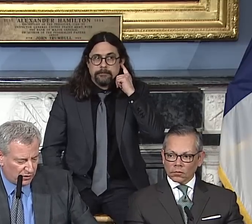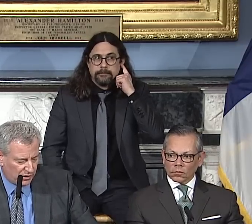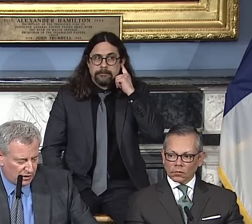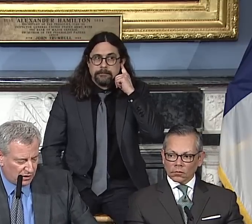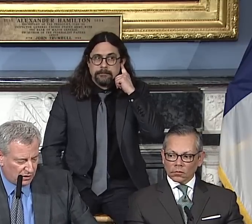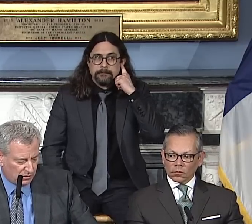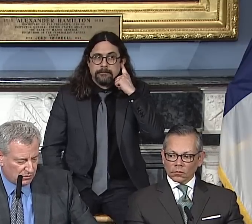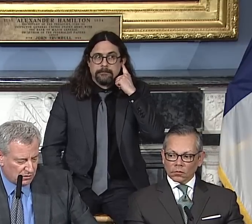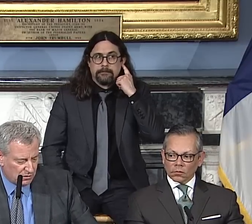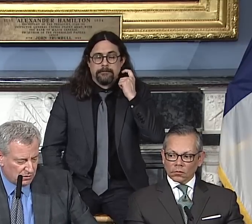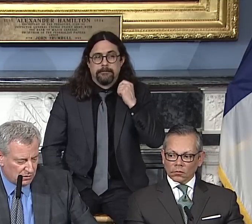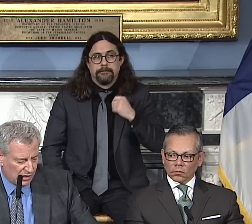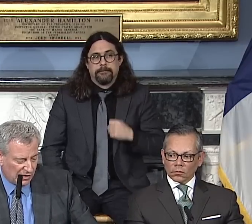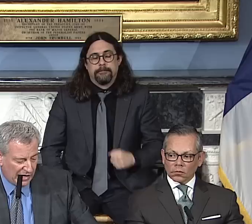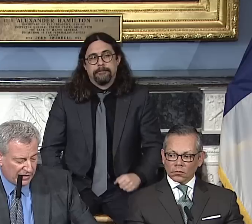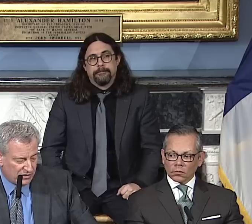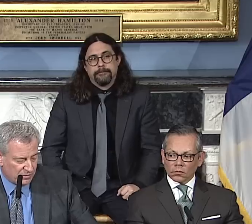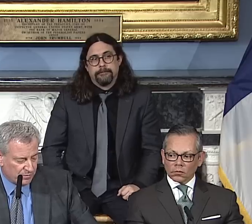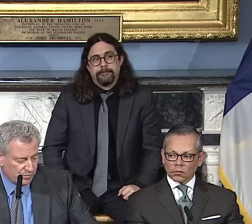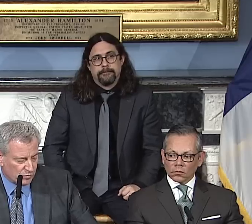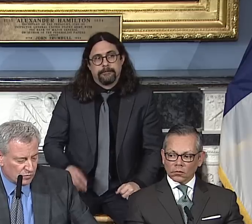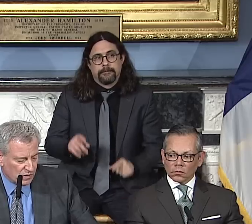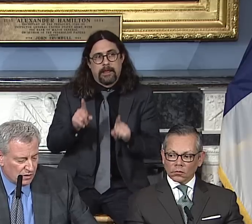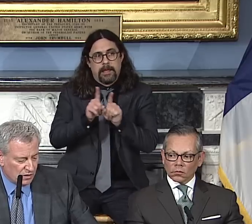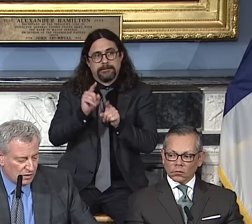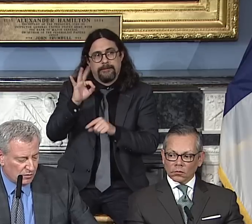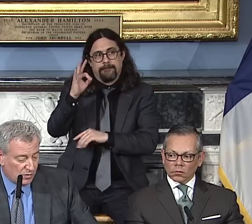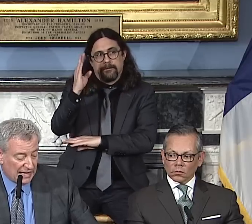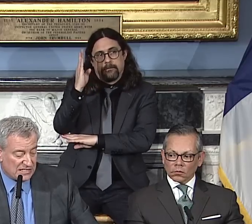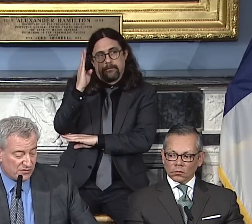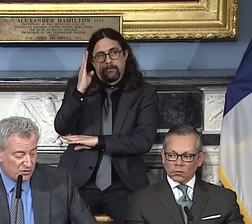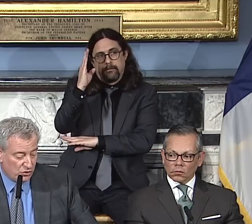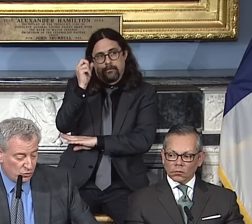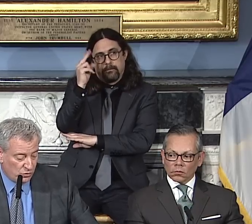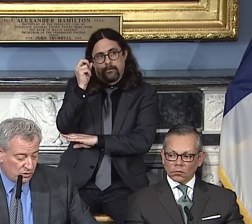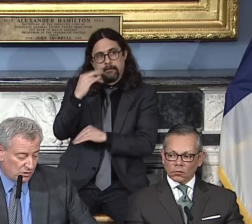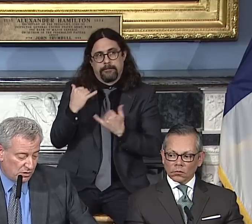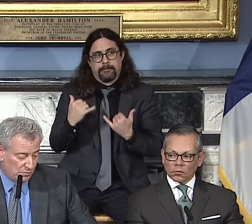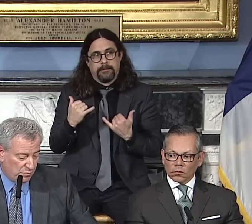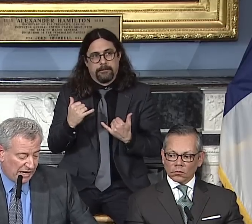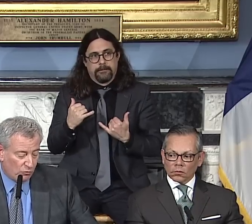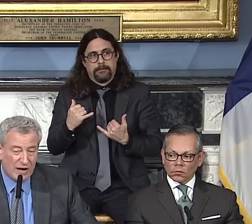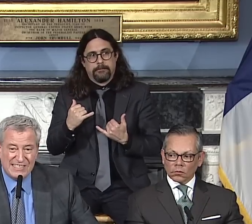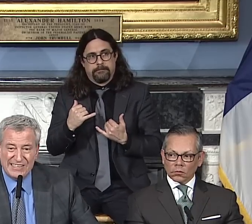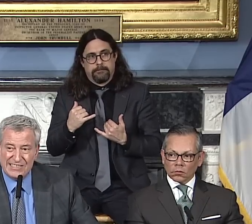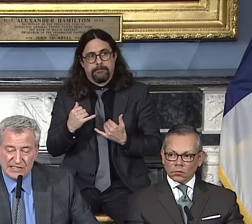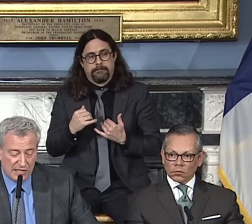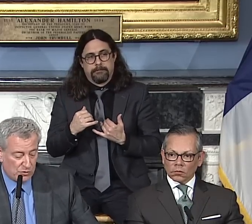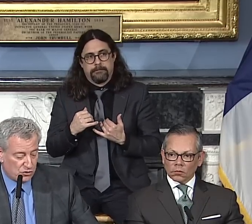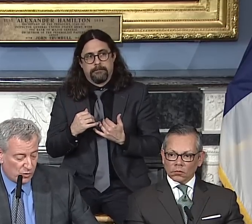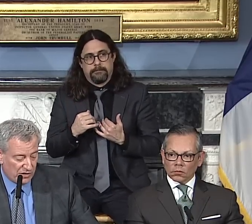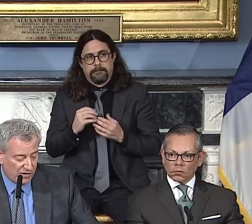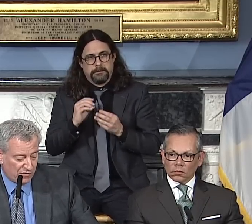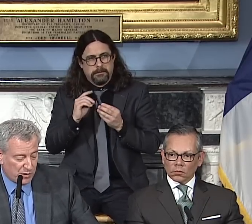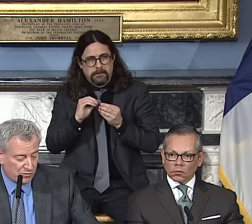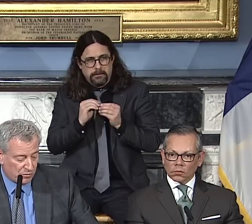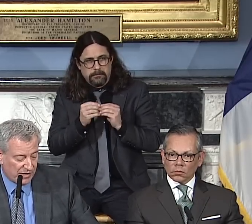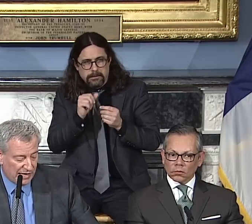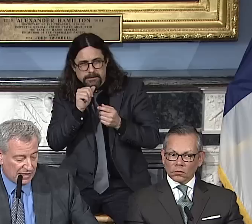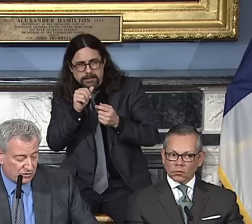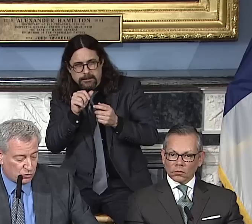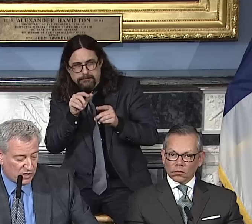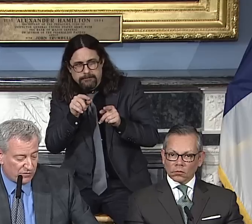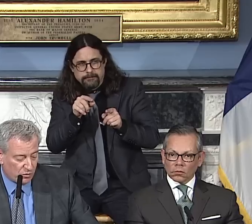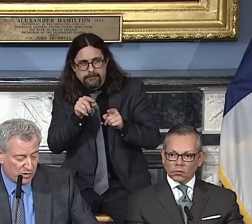not fully aligned. But as of noon, by residency, it was 25 people